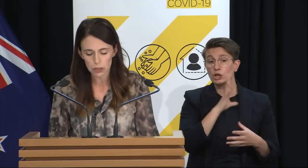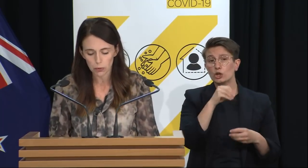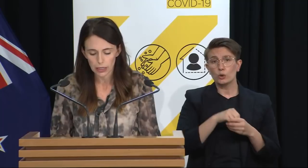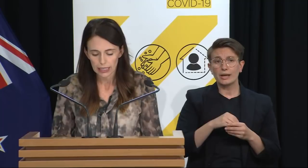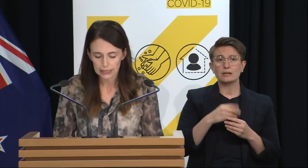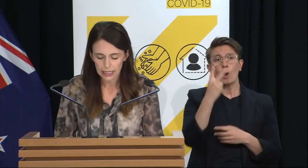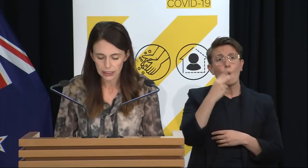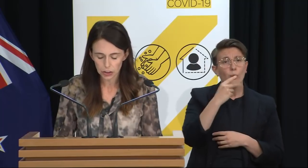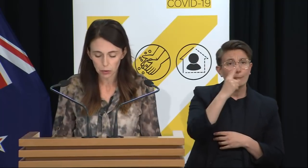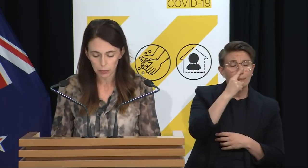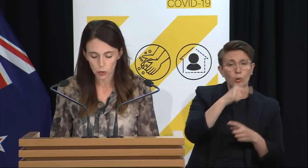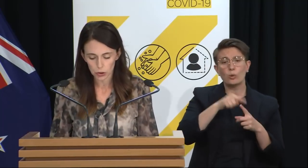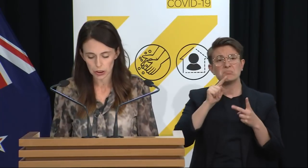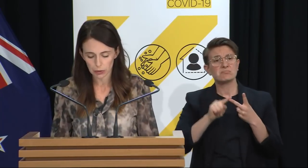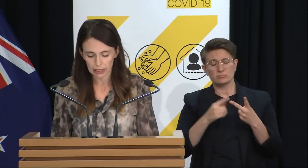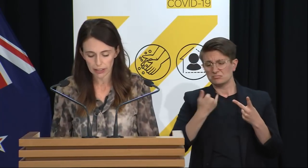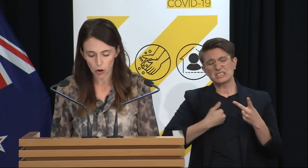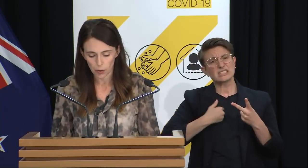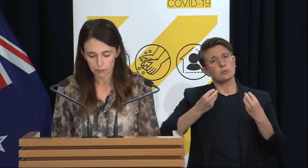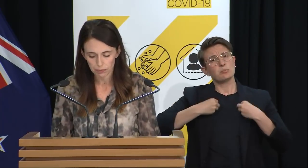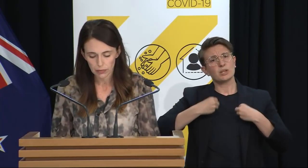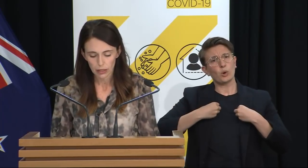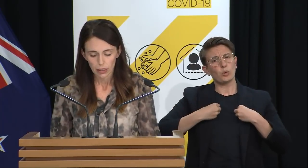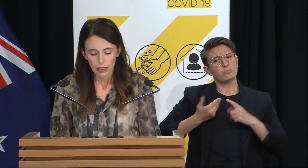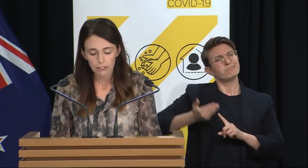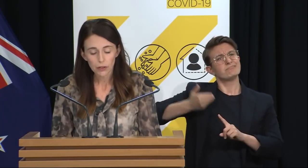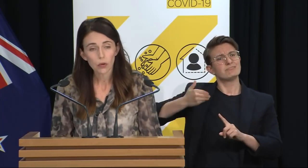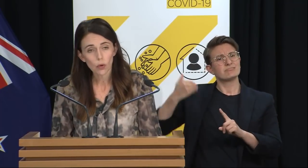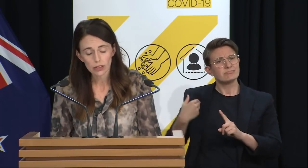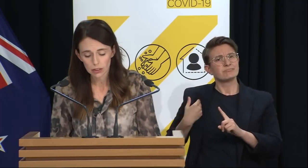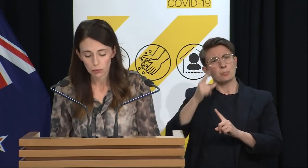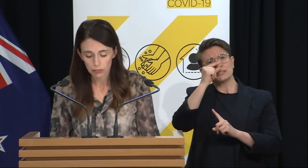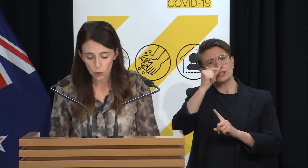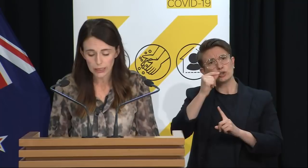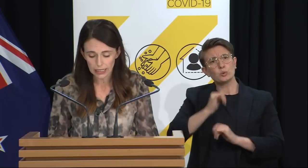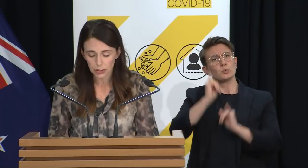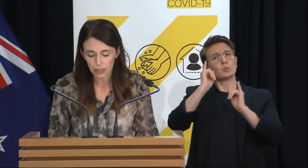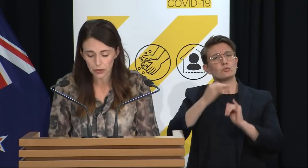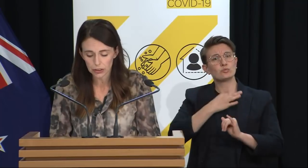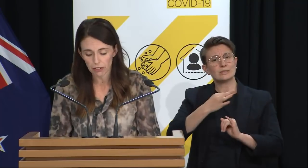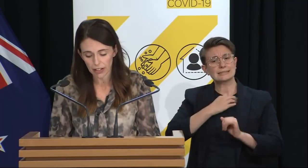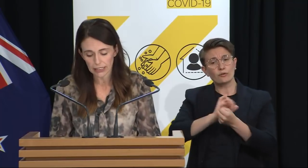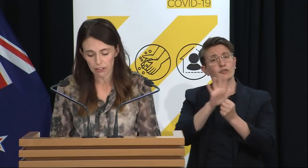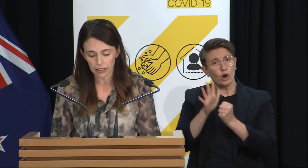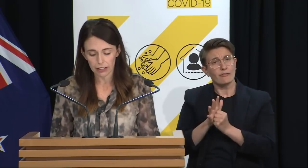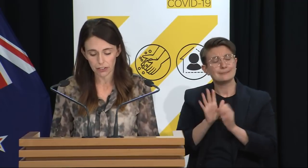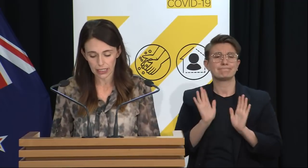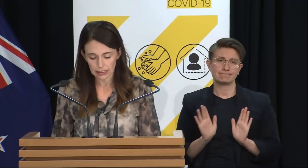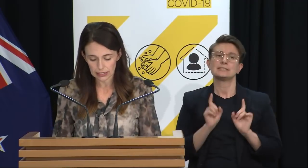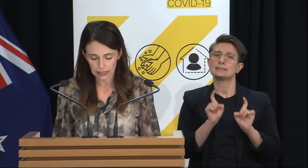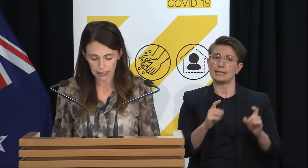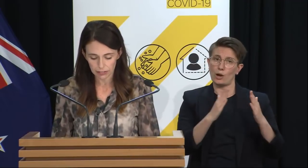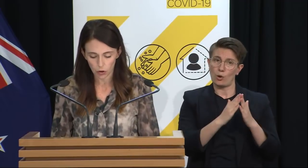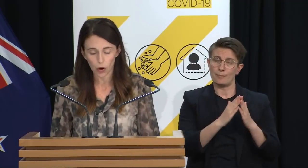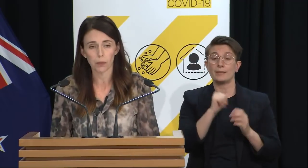where possible and take additional precautions when leaving home. If you're in Auckland, we of course ask you that you use a face covering if you